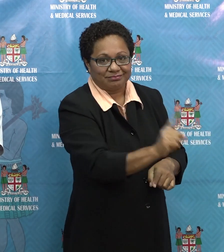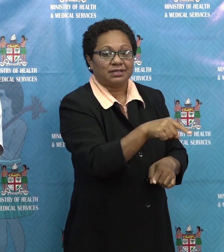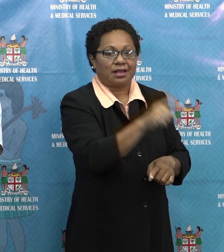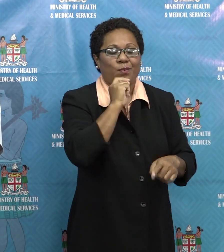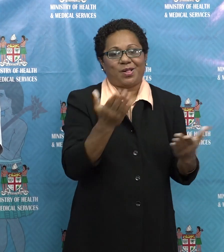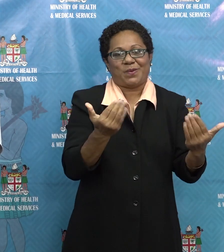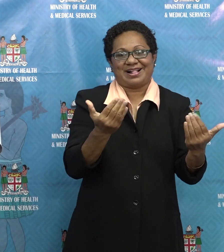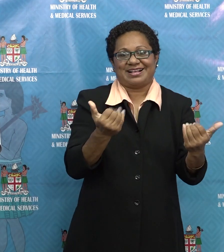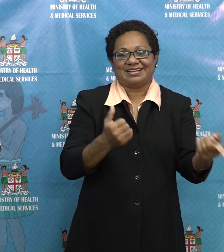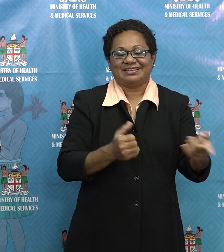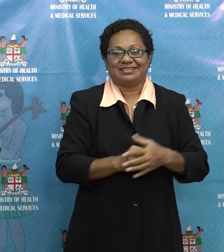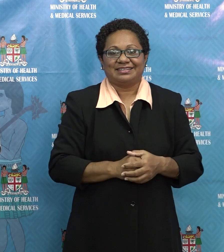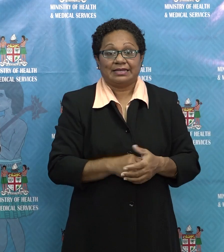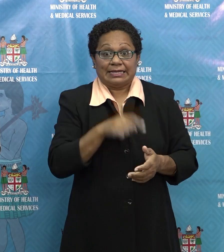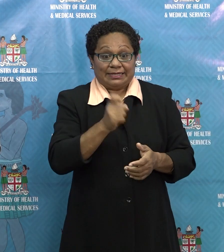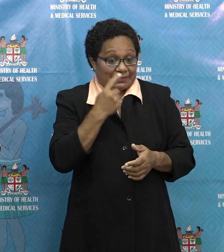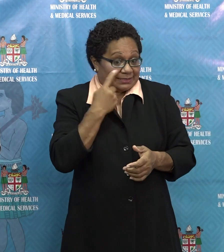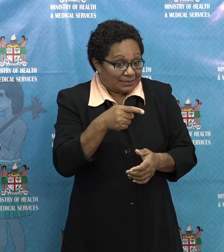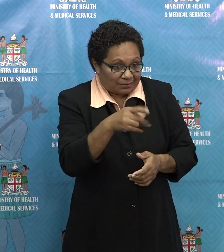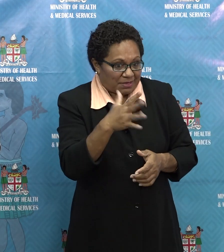from patients showing COVID-like symptoms.